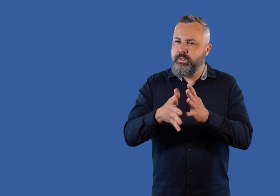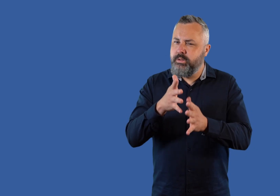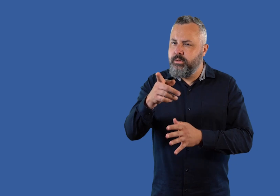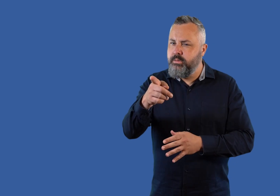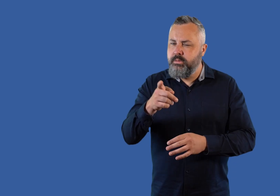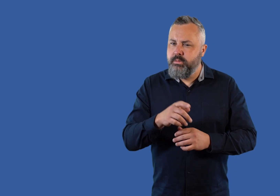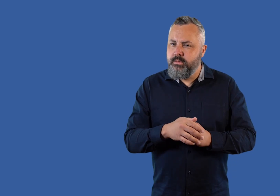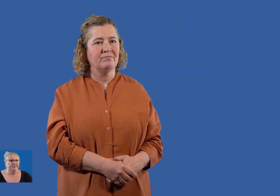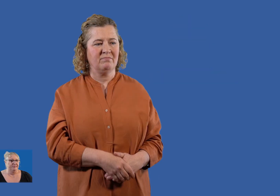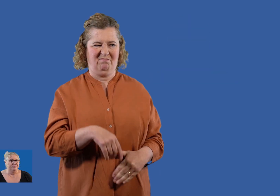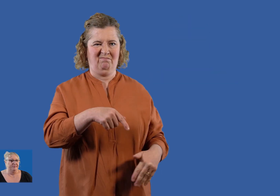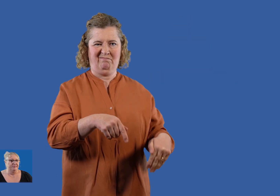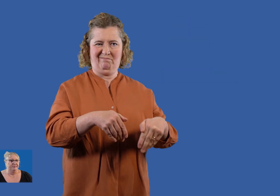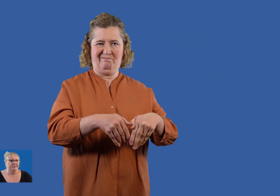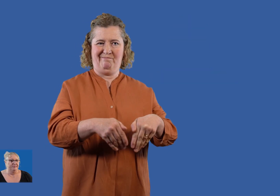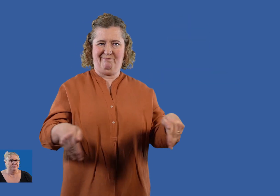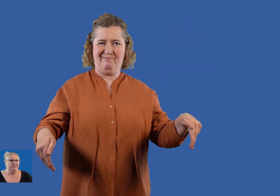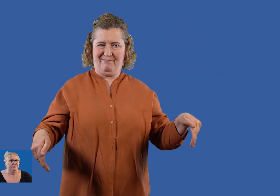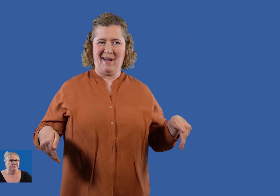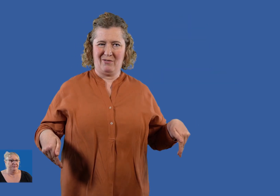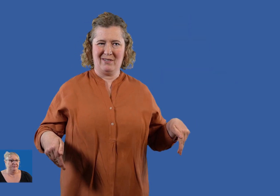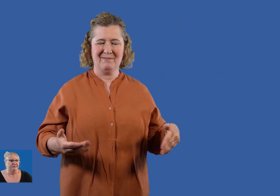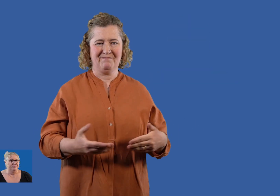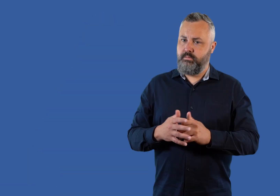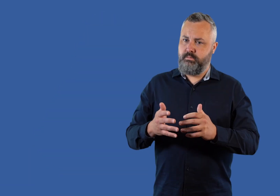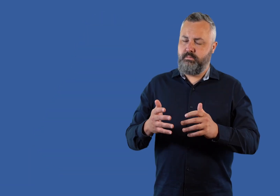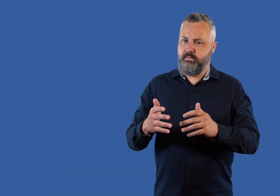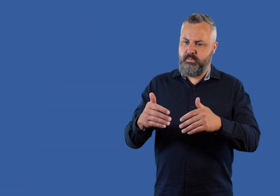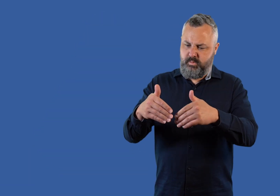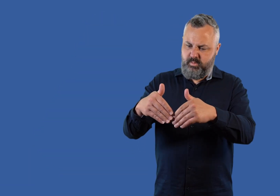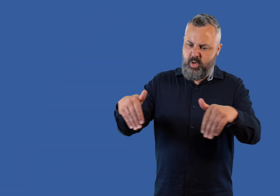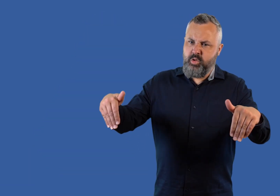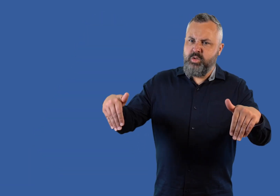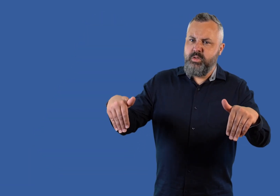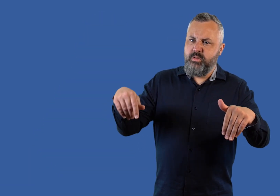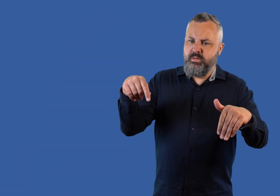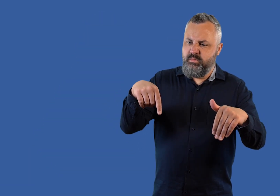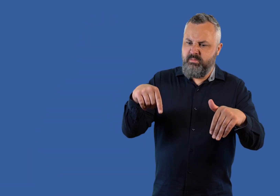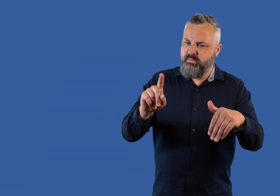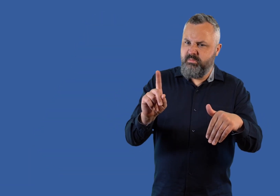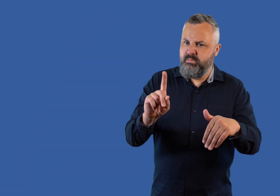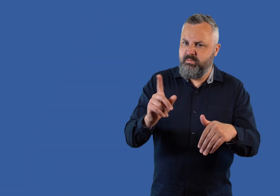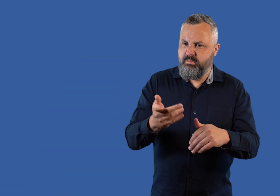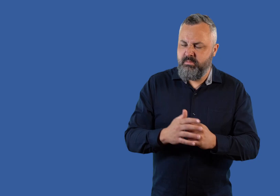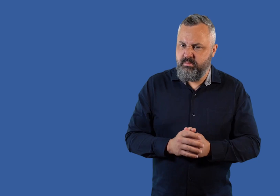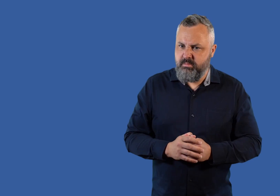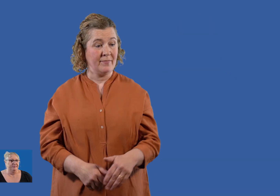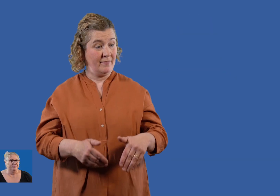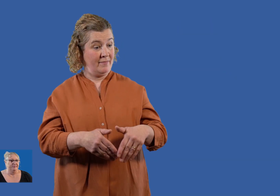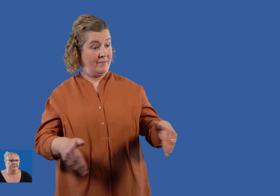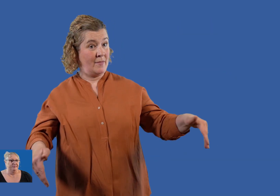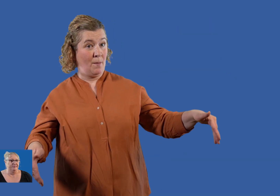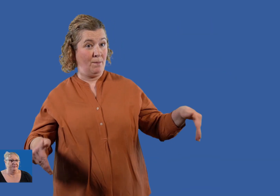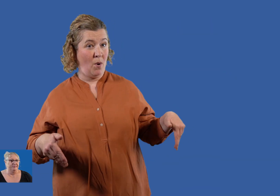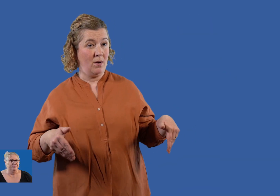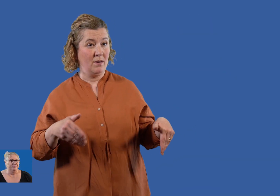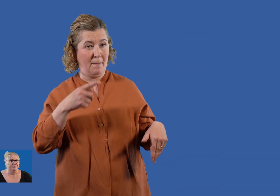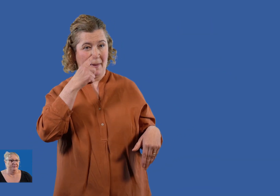this? Well, it's to do with boundaries. So what are boundaries? Okay, boundaries are the physical,